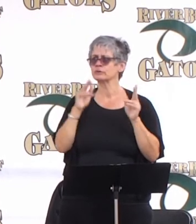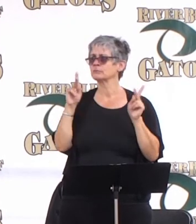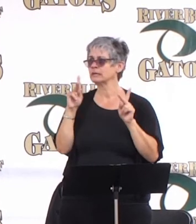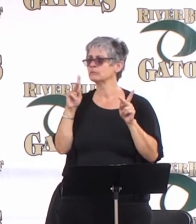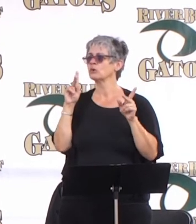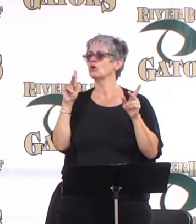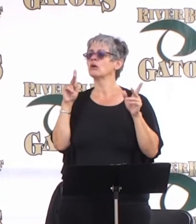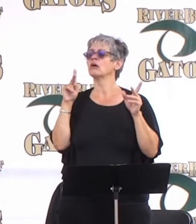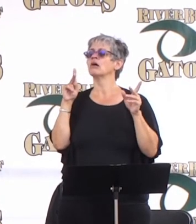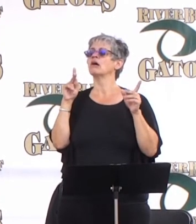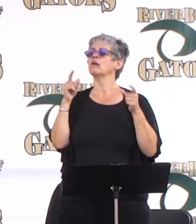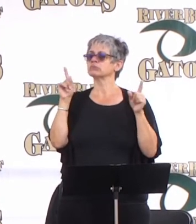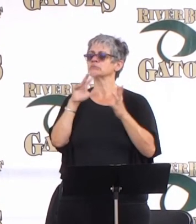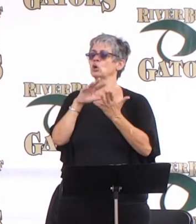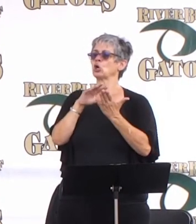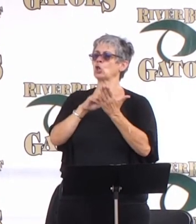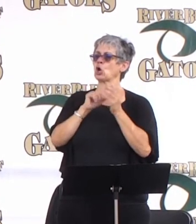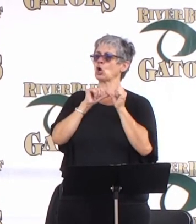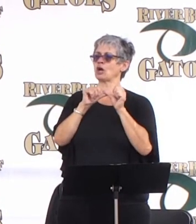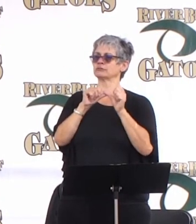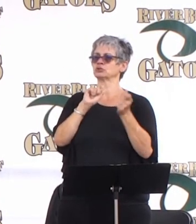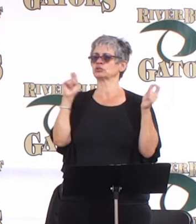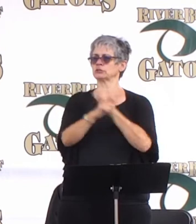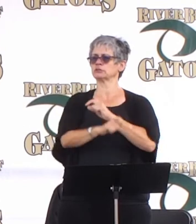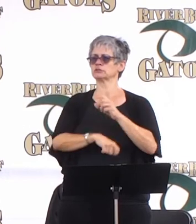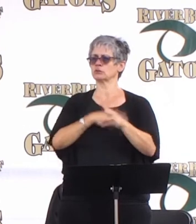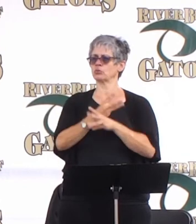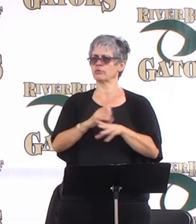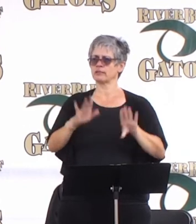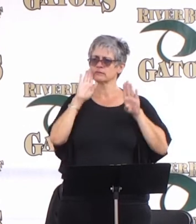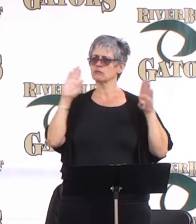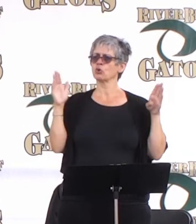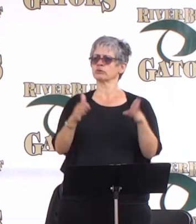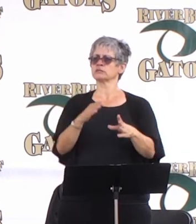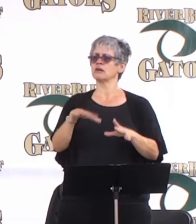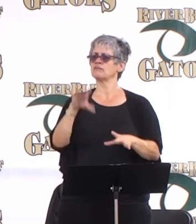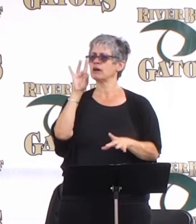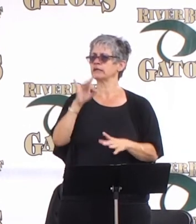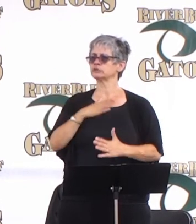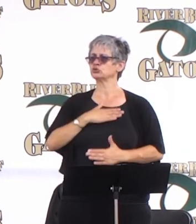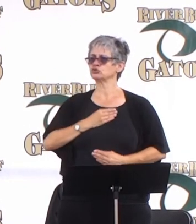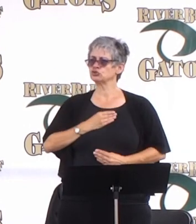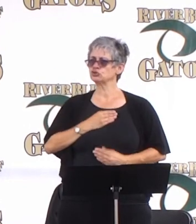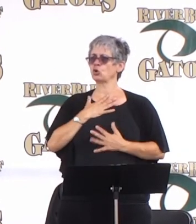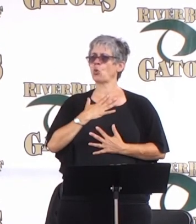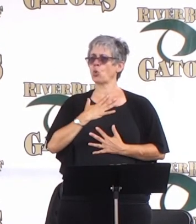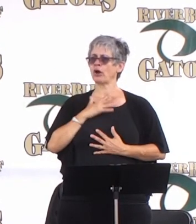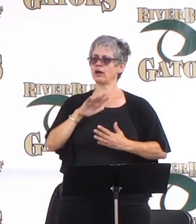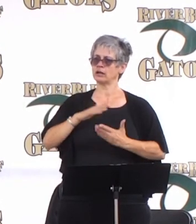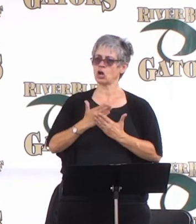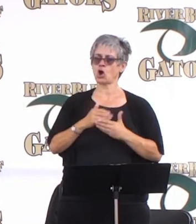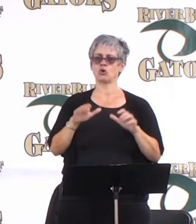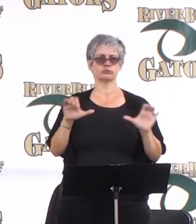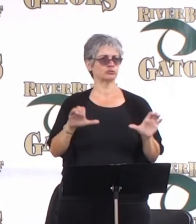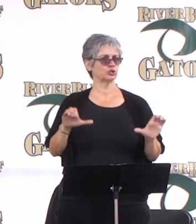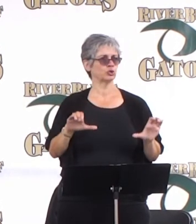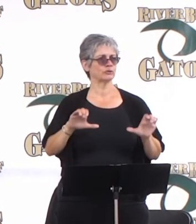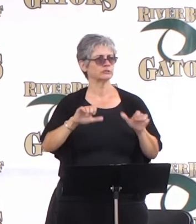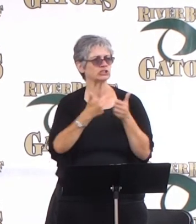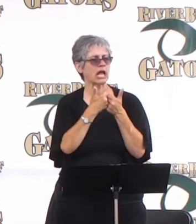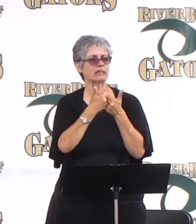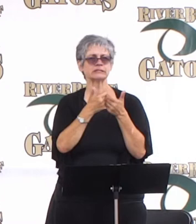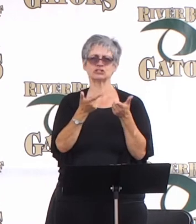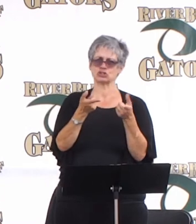world has been our focus. I challenge you to find joy in all that you do. Seek chances to challenge the status